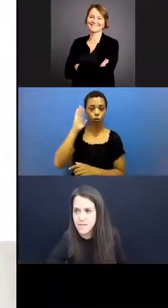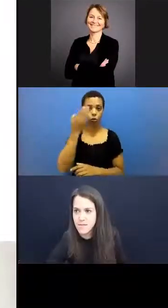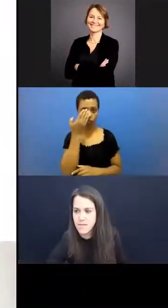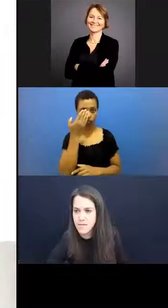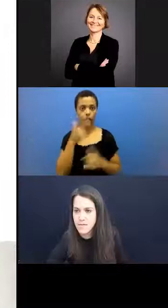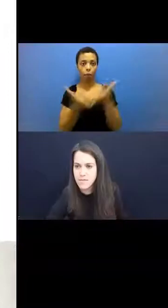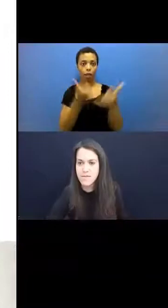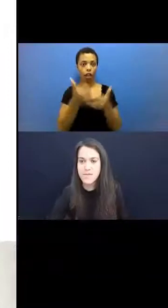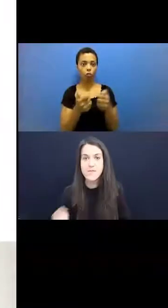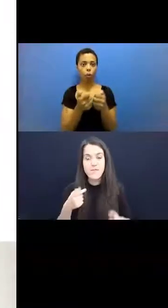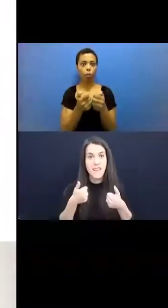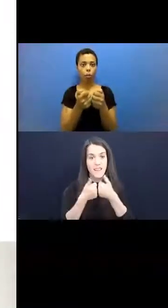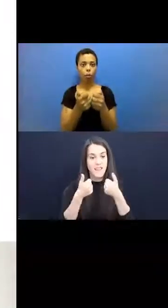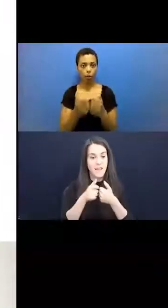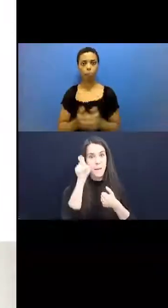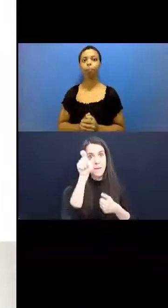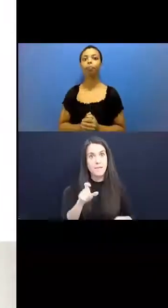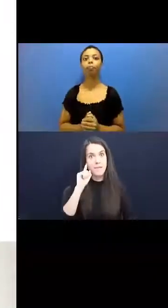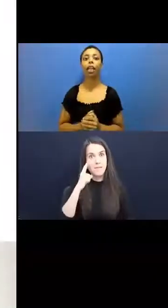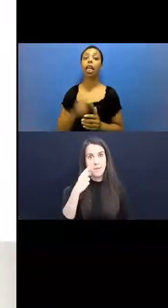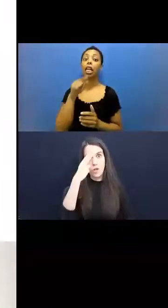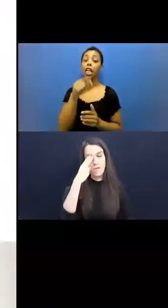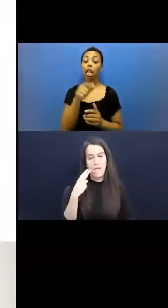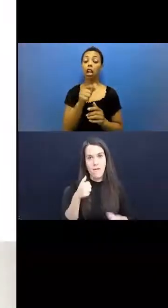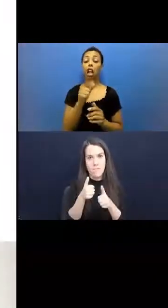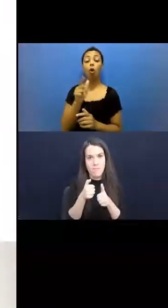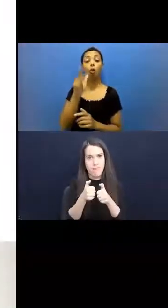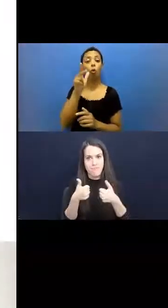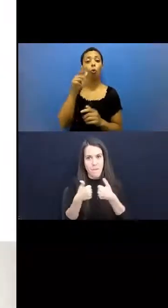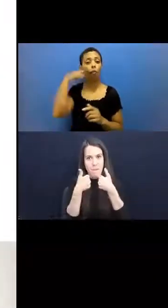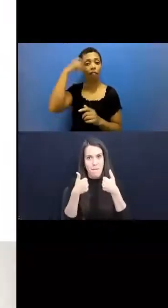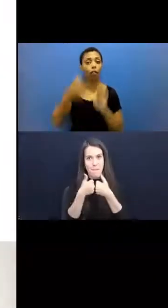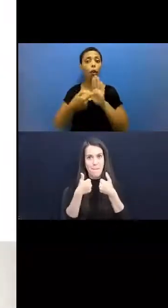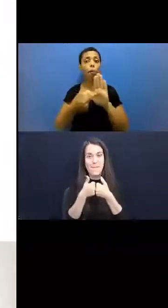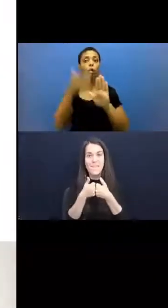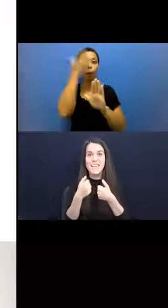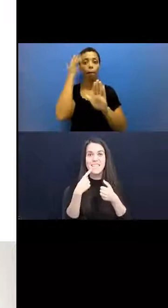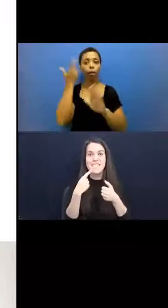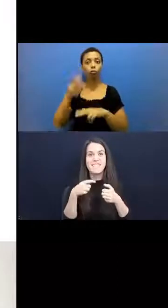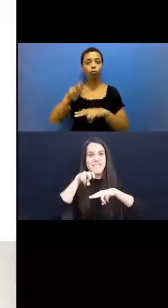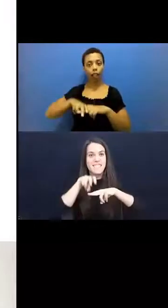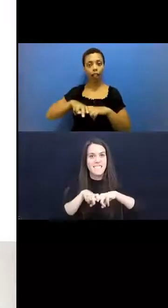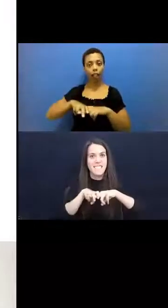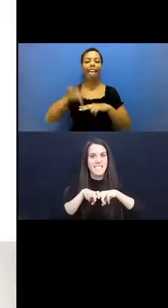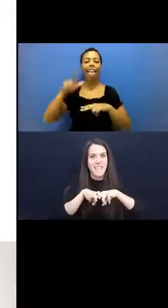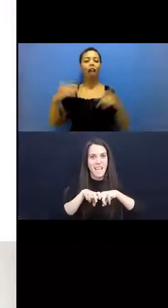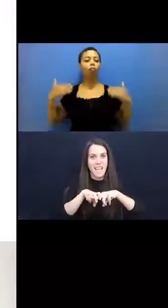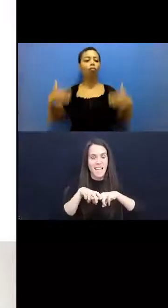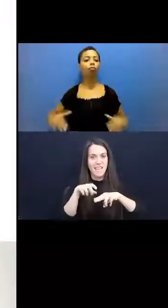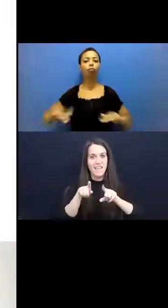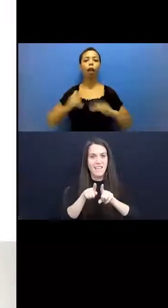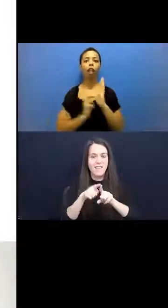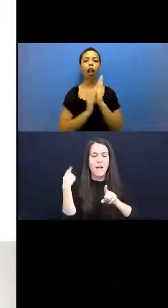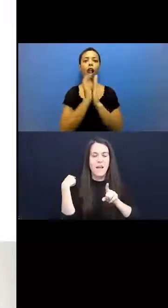and the video shows a person sitting on the haptic chair and trying to guess the correct haptic sign using